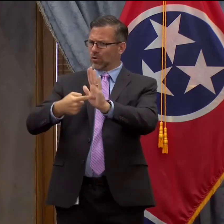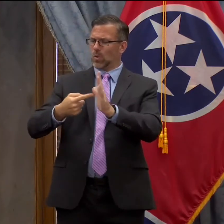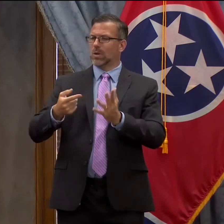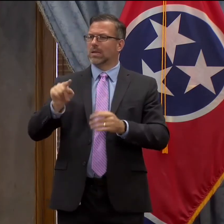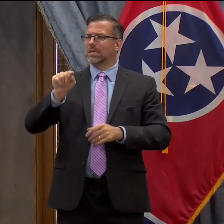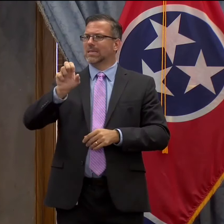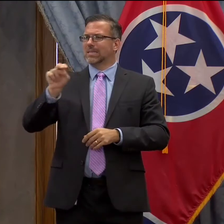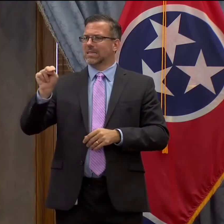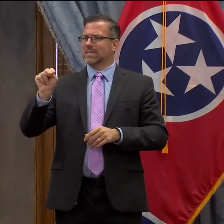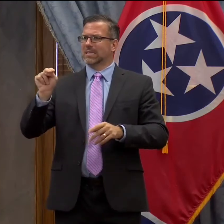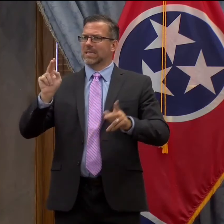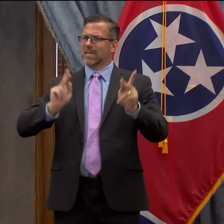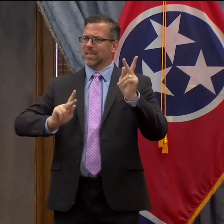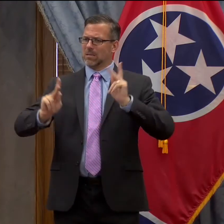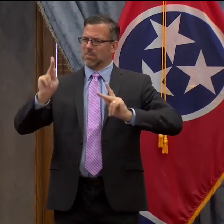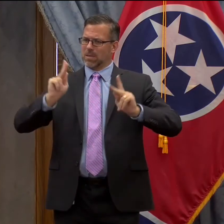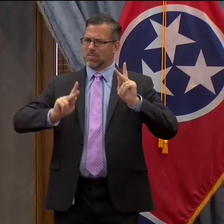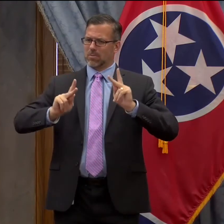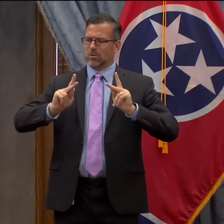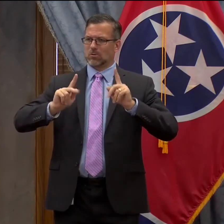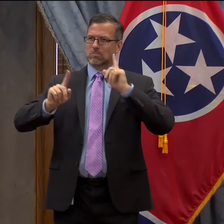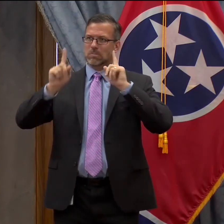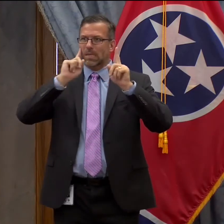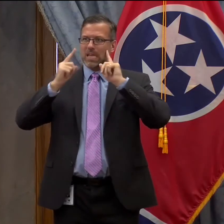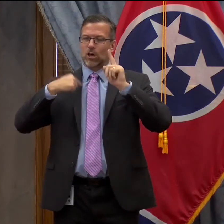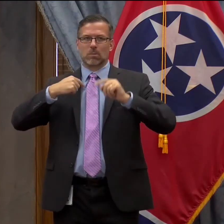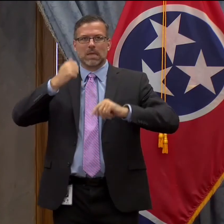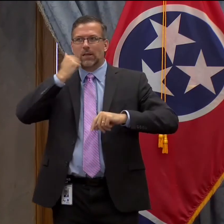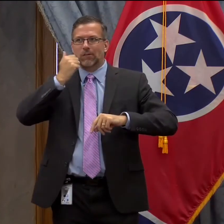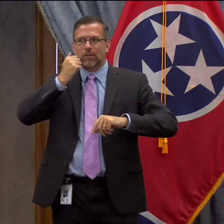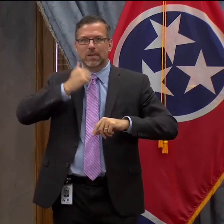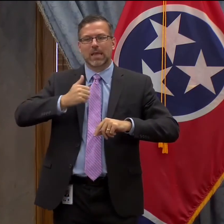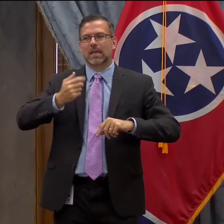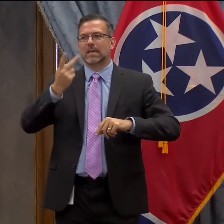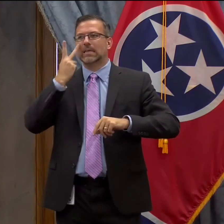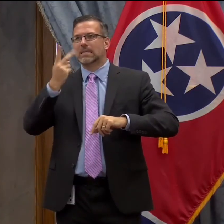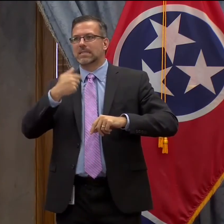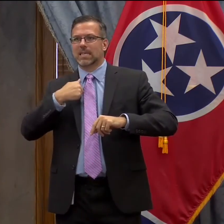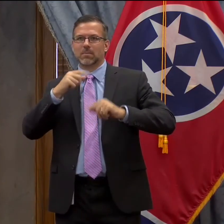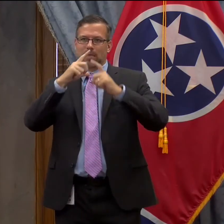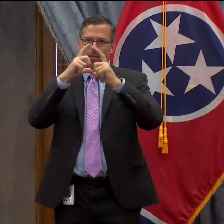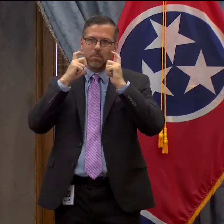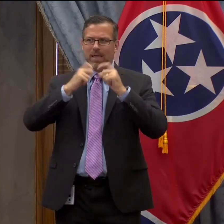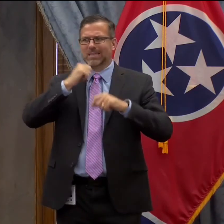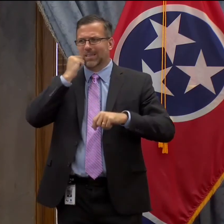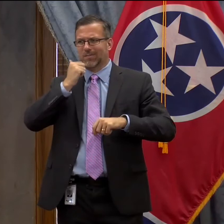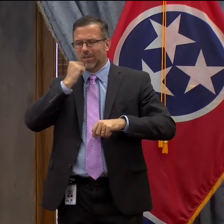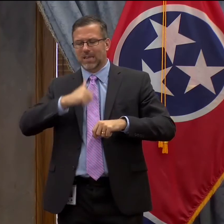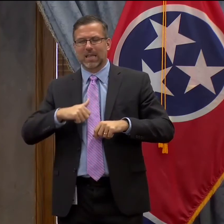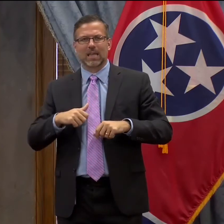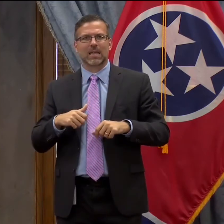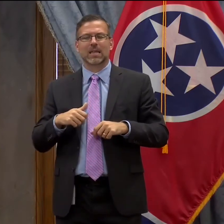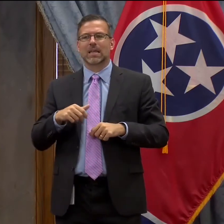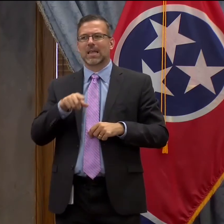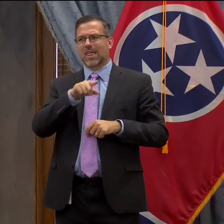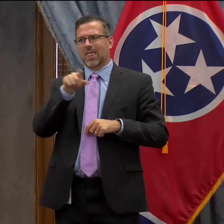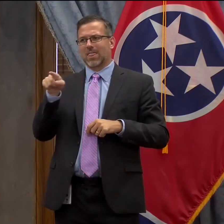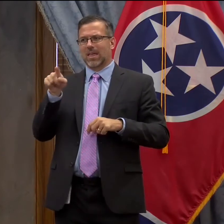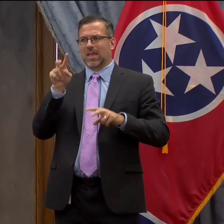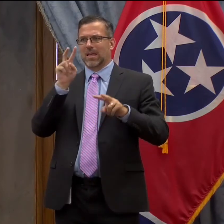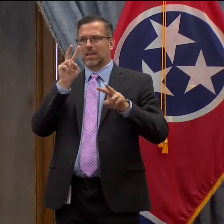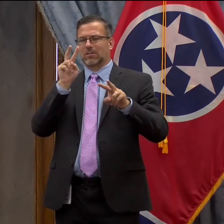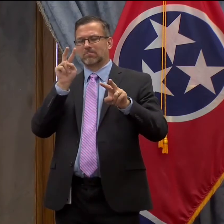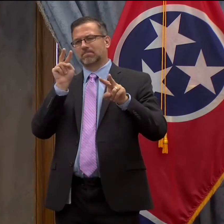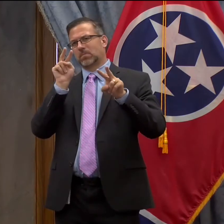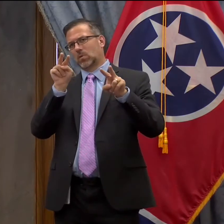Tennesseans need to know, and they hear me every day, and they see me in masks every day. They watch